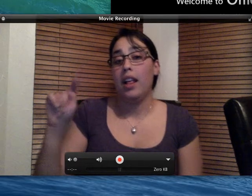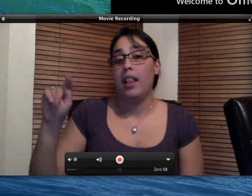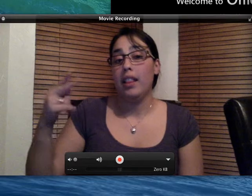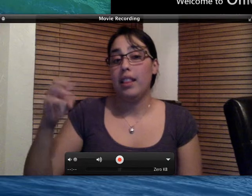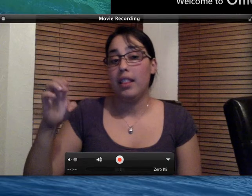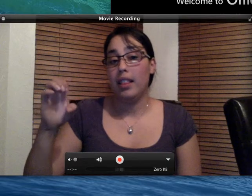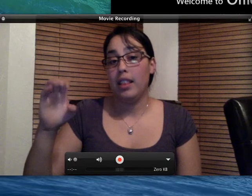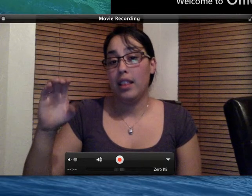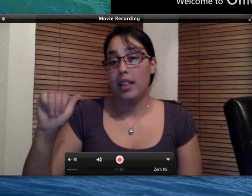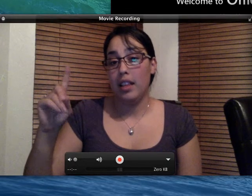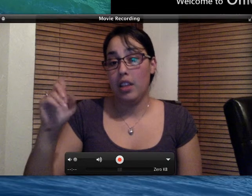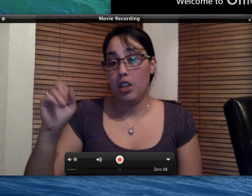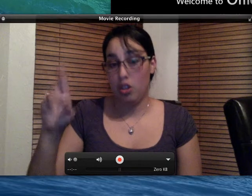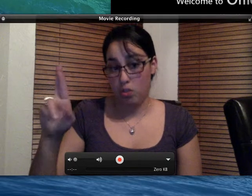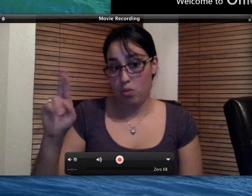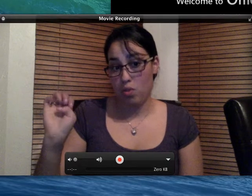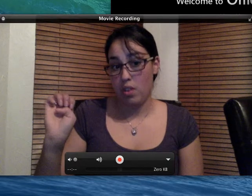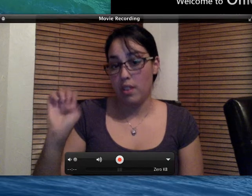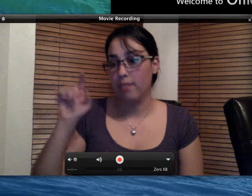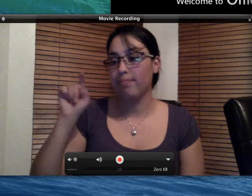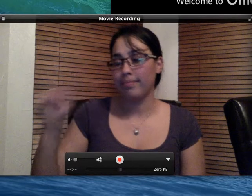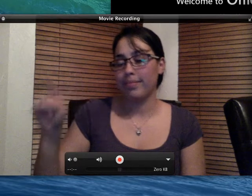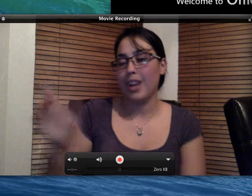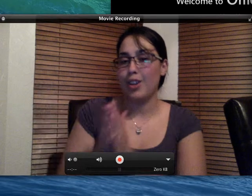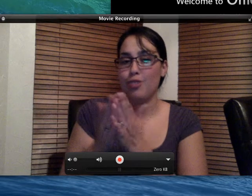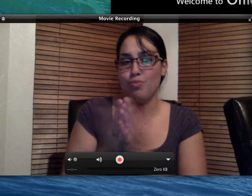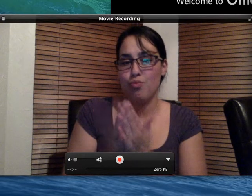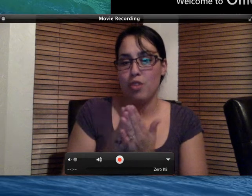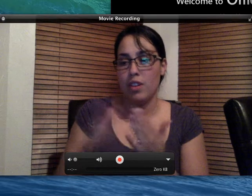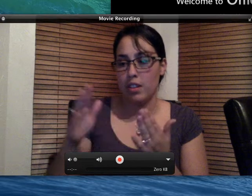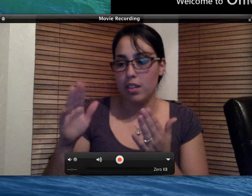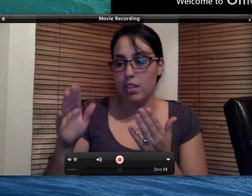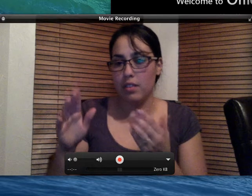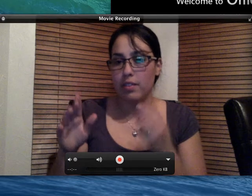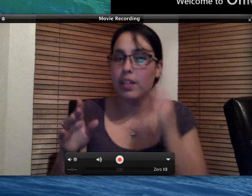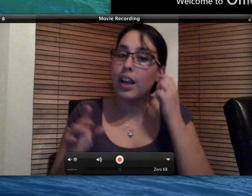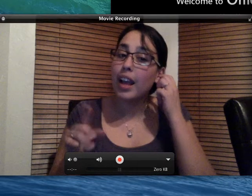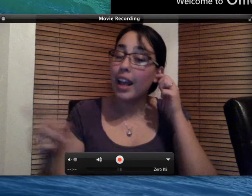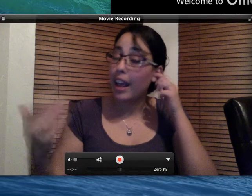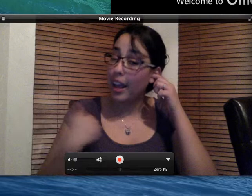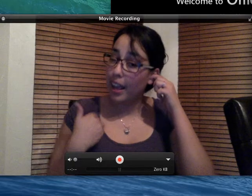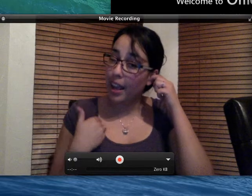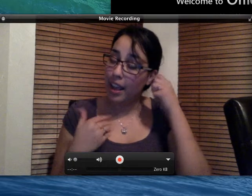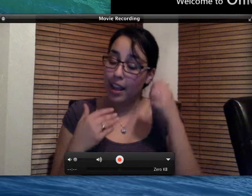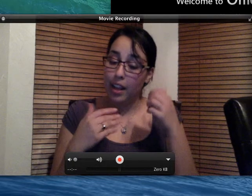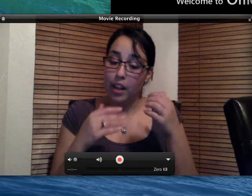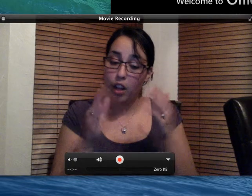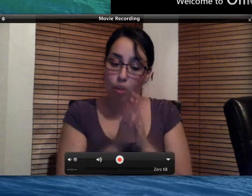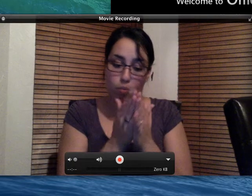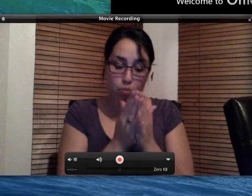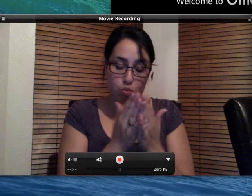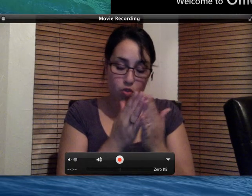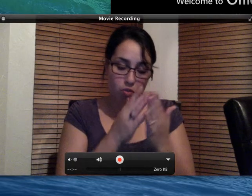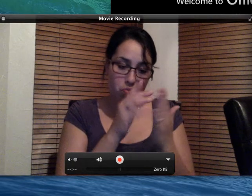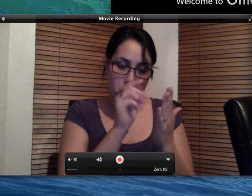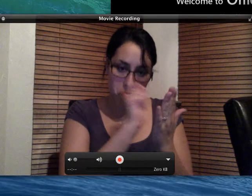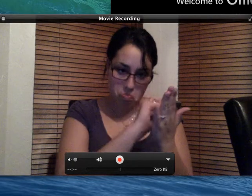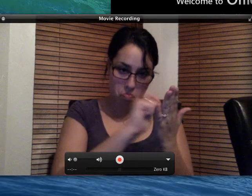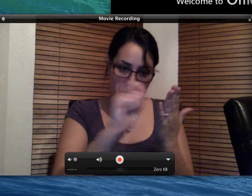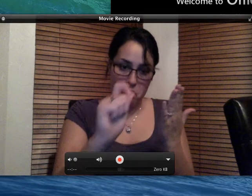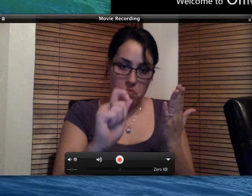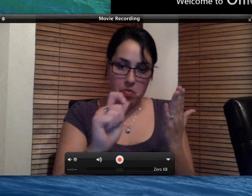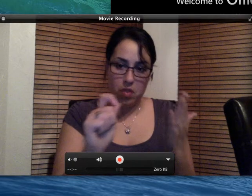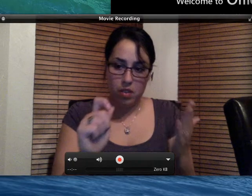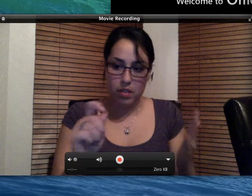this guy. I got a lot of mileage out of Theodore van de Velde. He had this line in his book that supposedly comes from